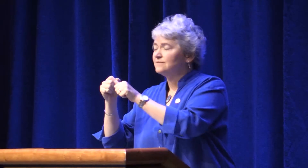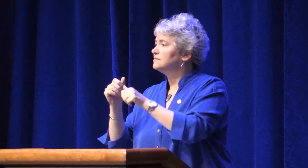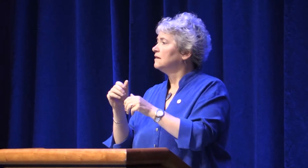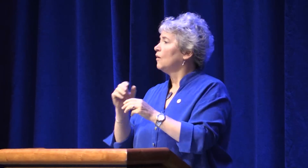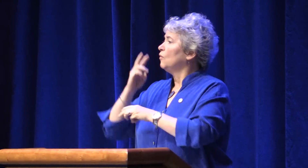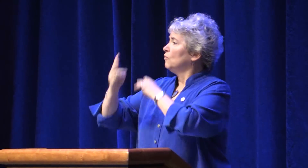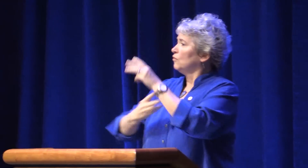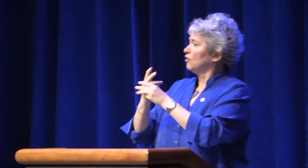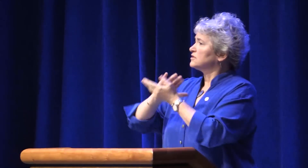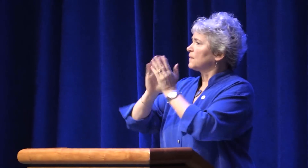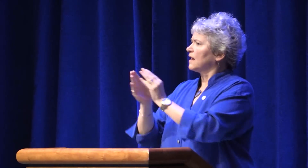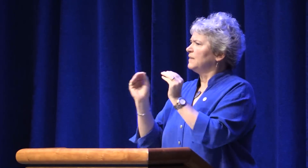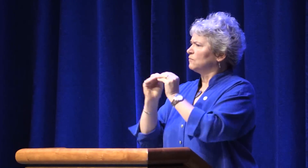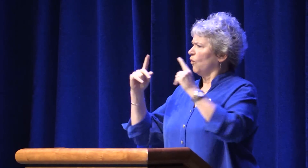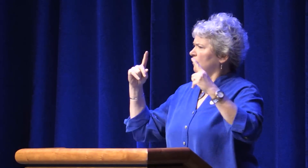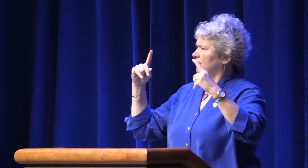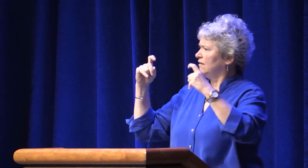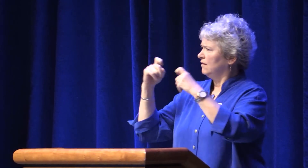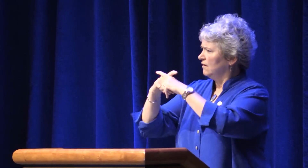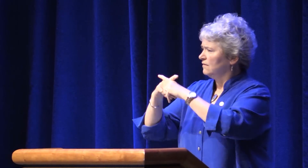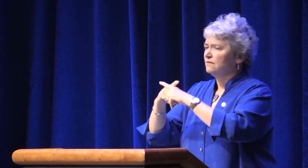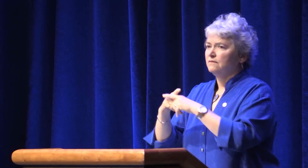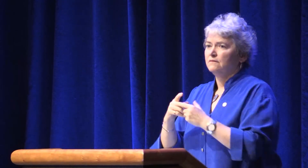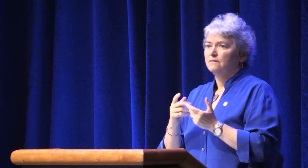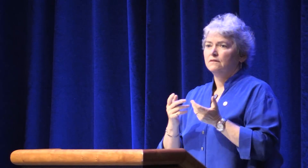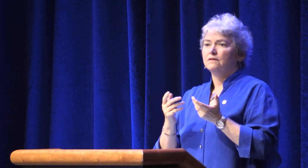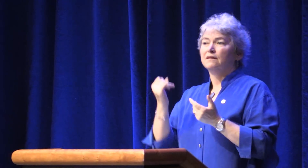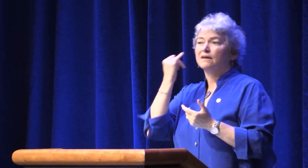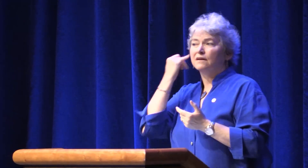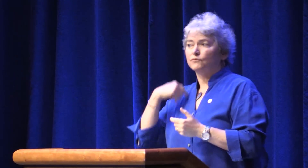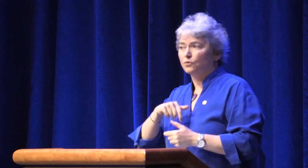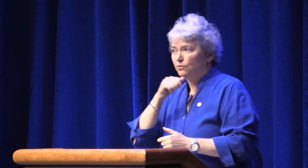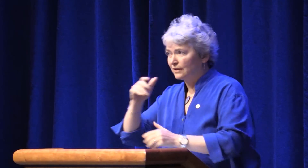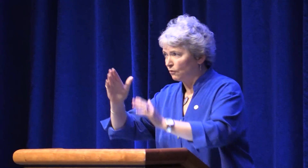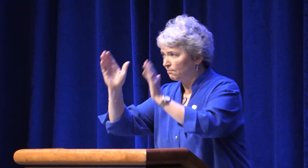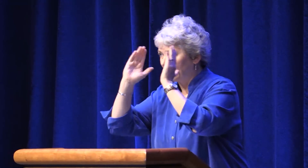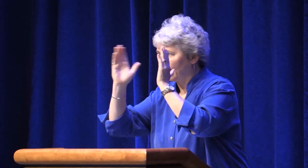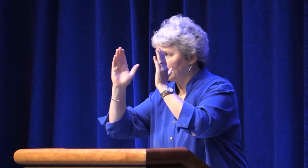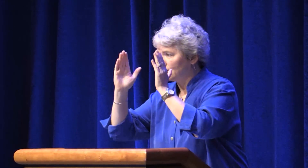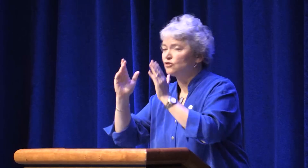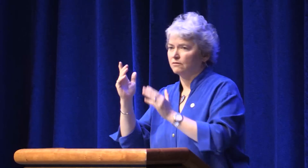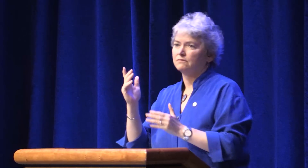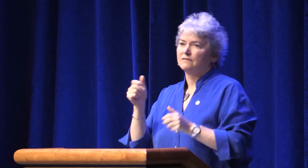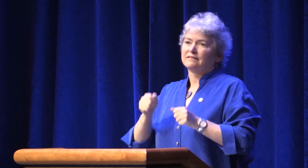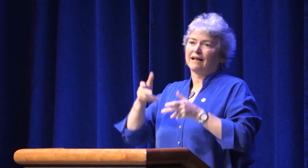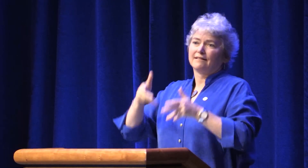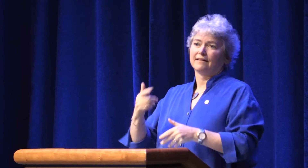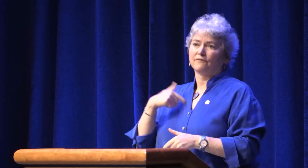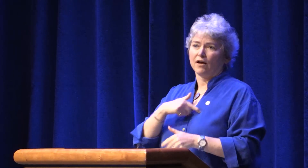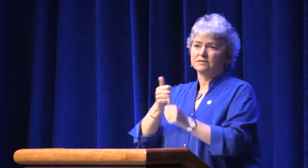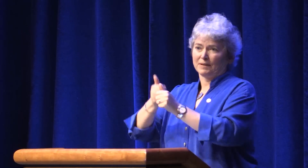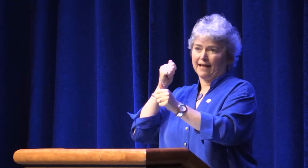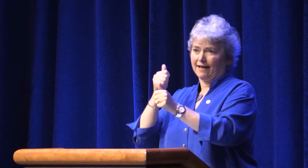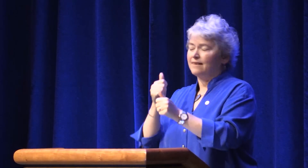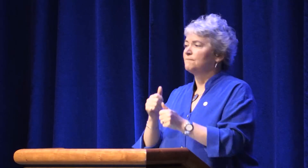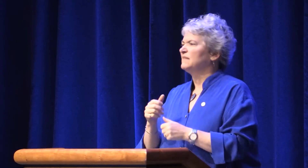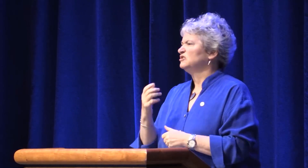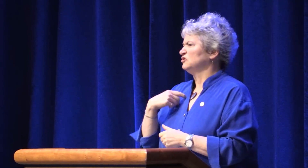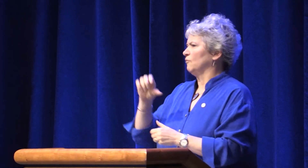technologies emerge, and they're doing so faster than ever, they're also becoming more complicated. If we are not paying attention, we will be